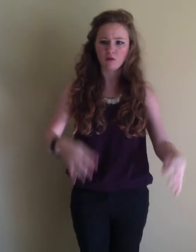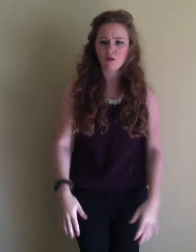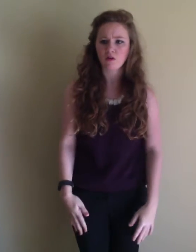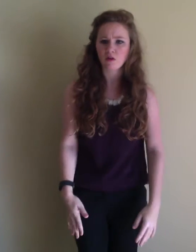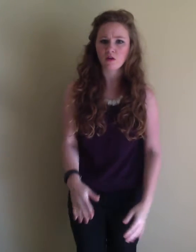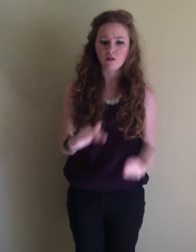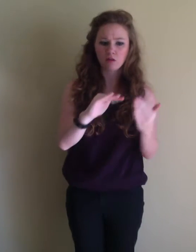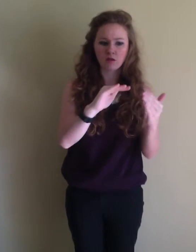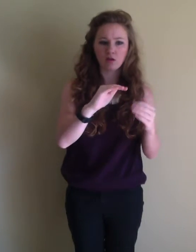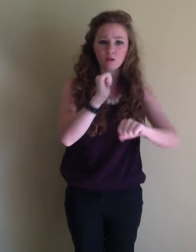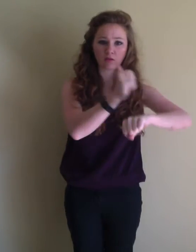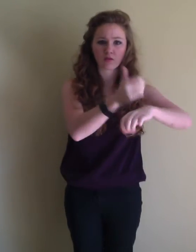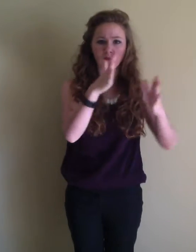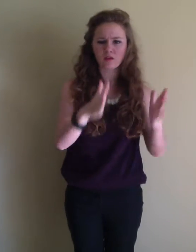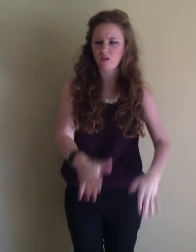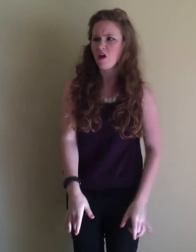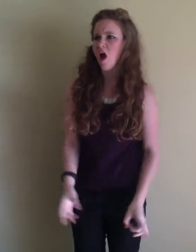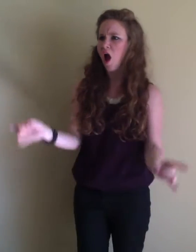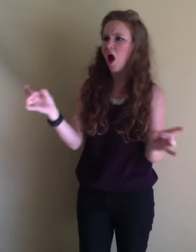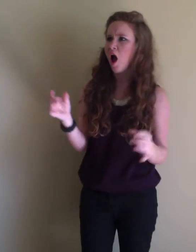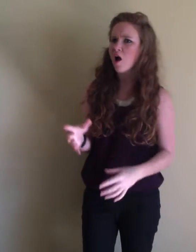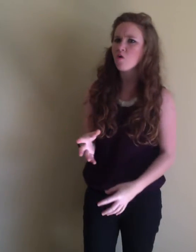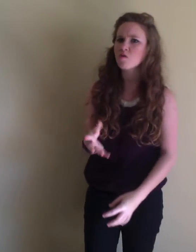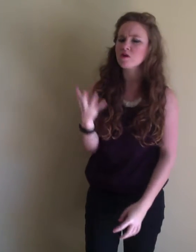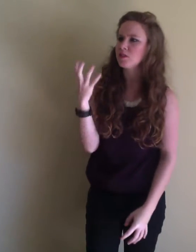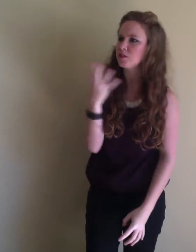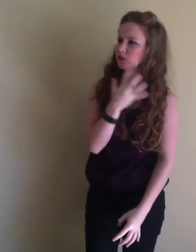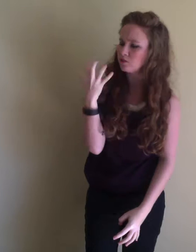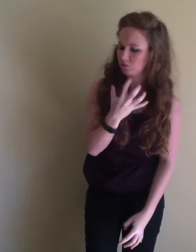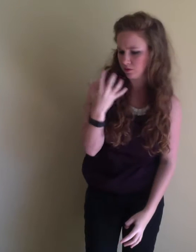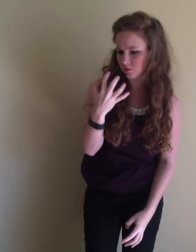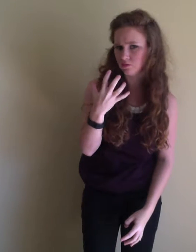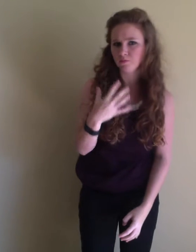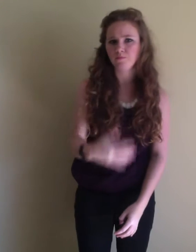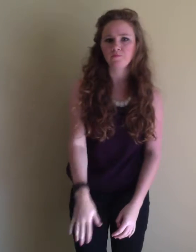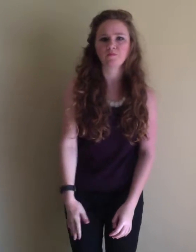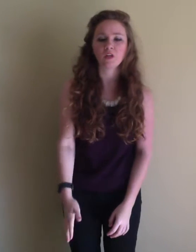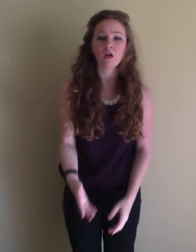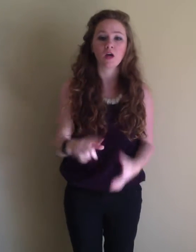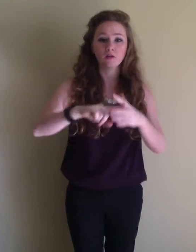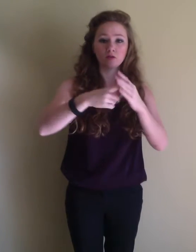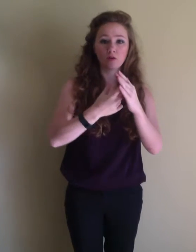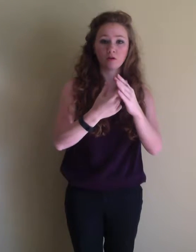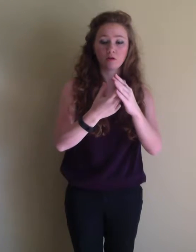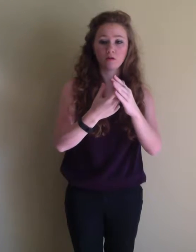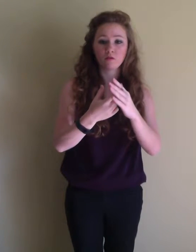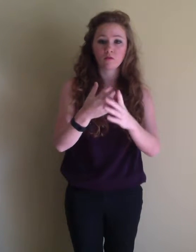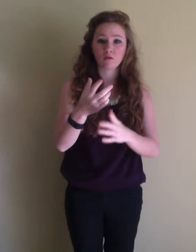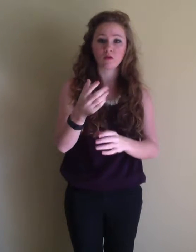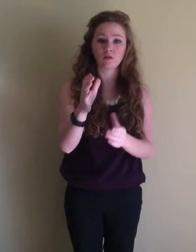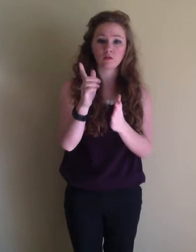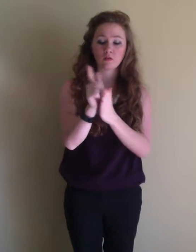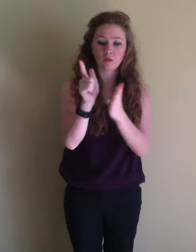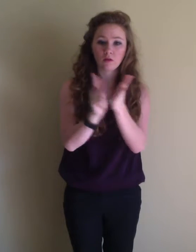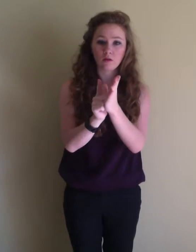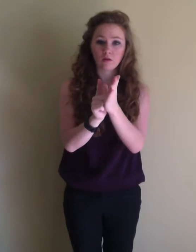they start with the Stamp Act, that very first tax on paper products, official documents, and things like that. The Stamp Act upsets the colonists. They call